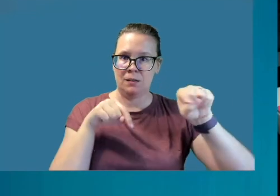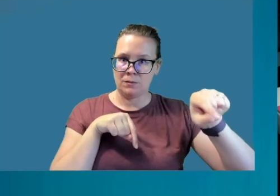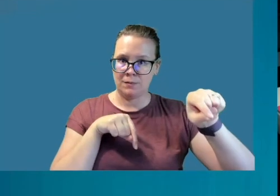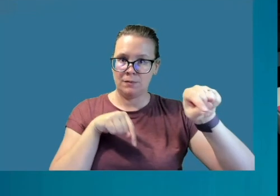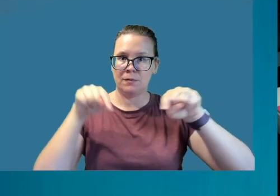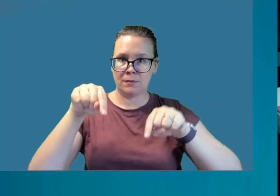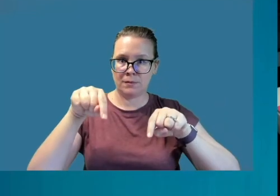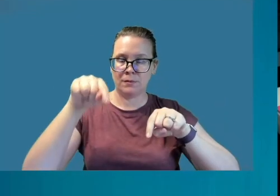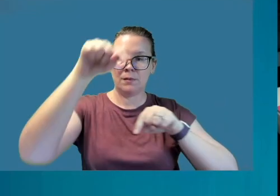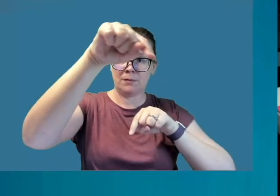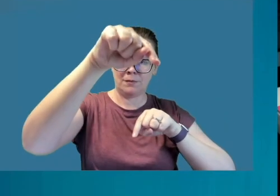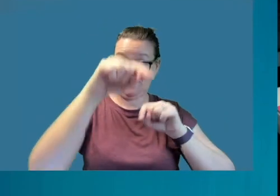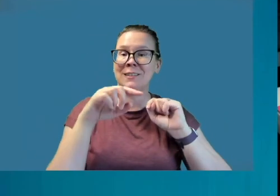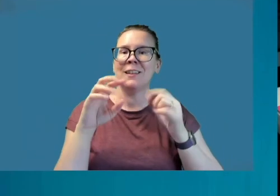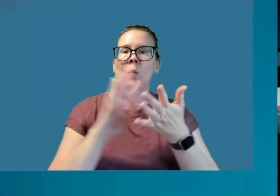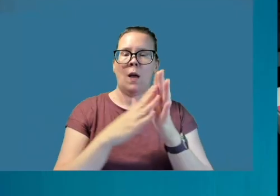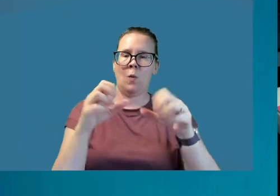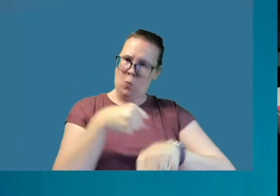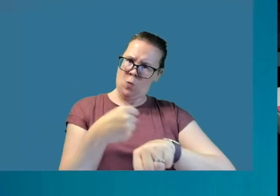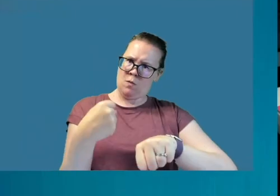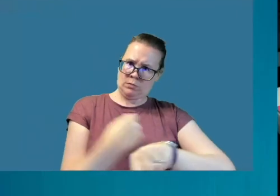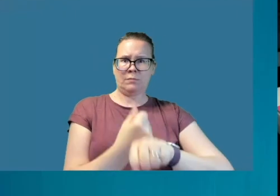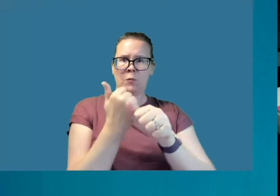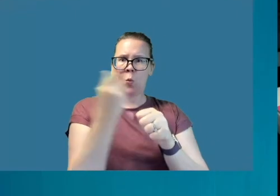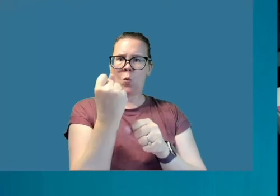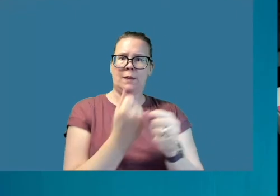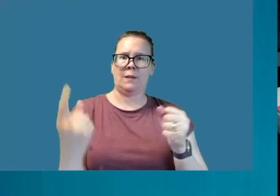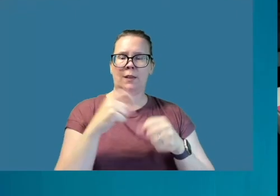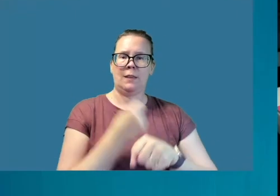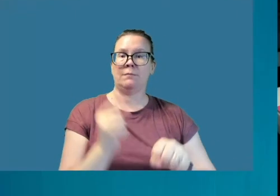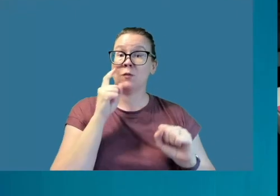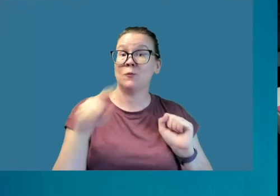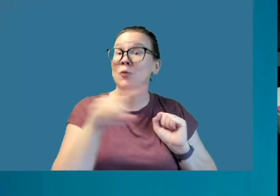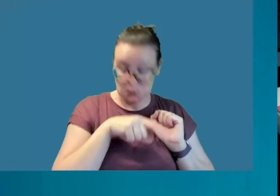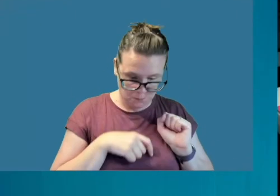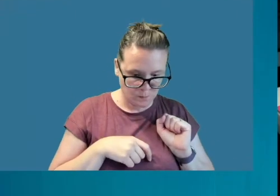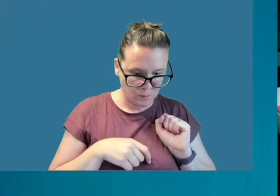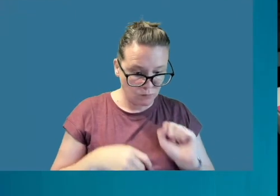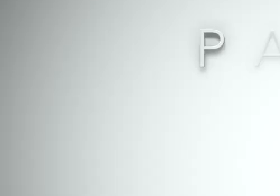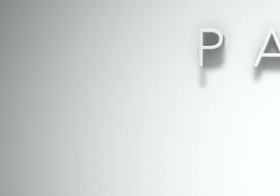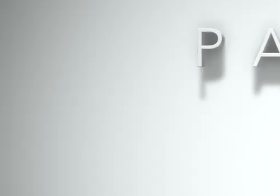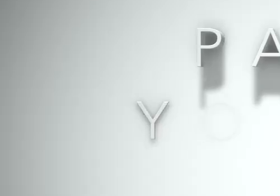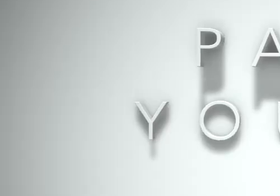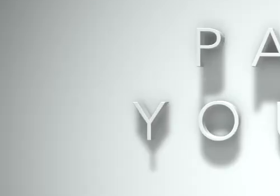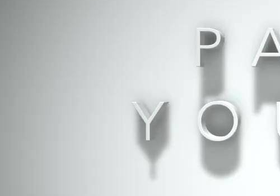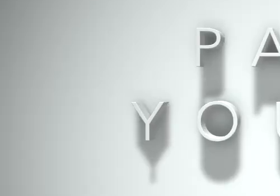seam allowance. That will just lock down all of the edges, and then when you put your blocks together, you won't have any